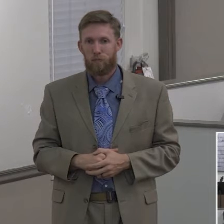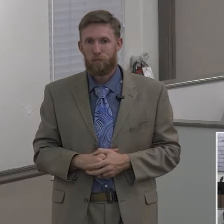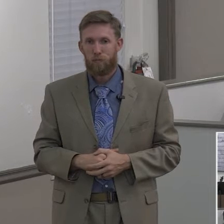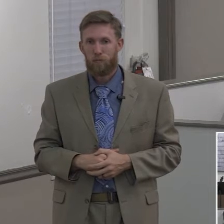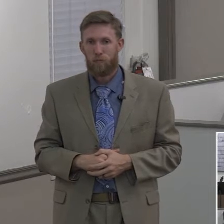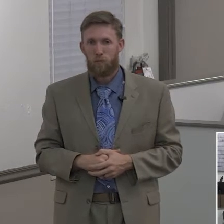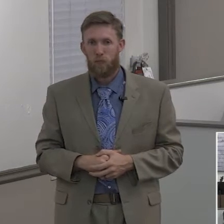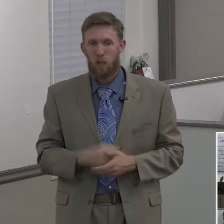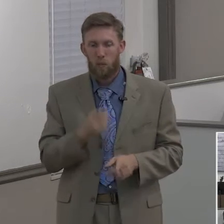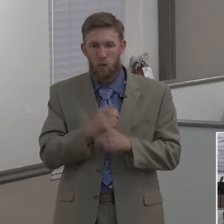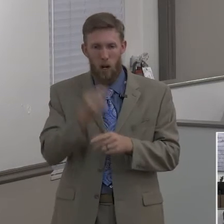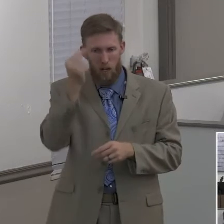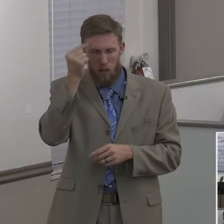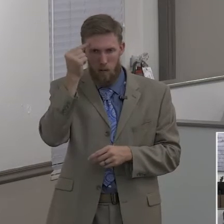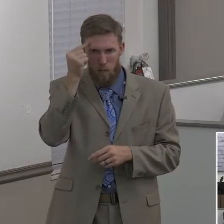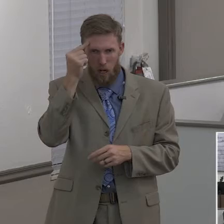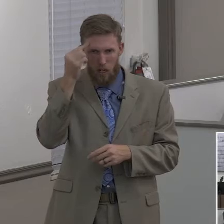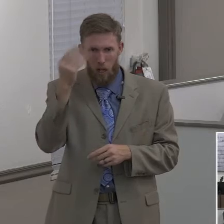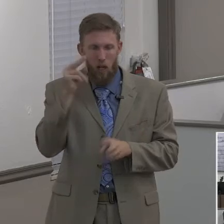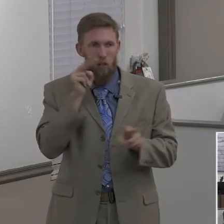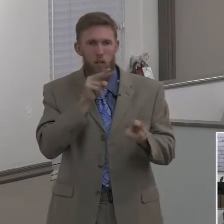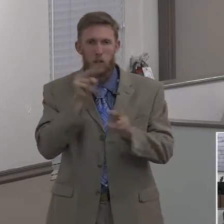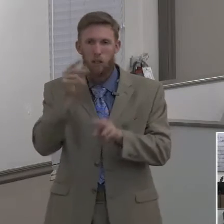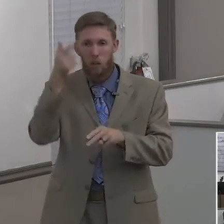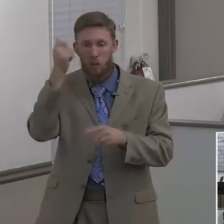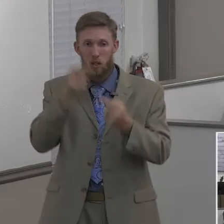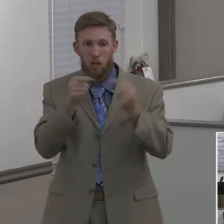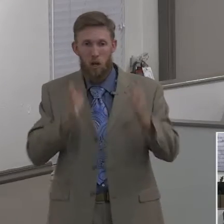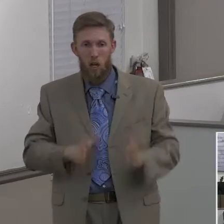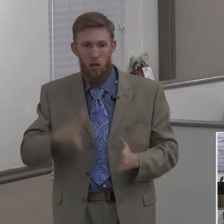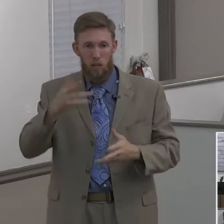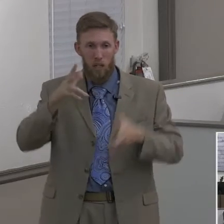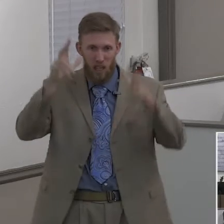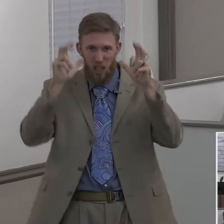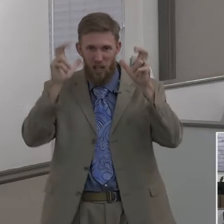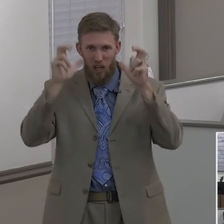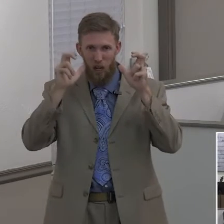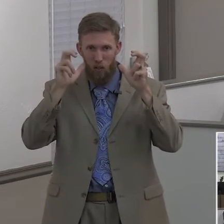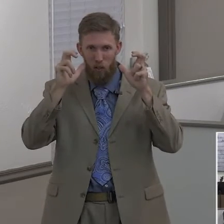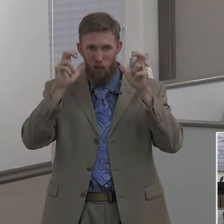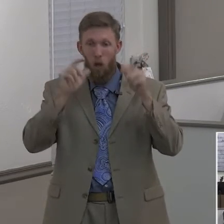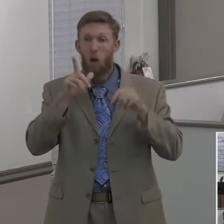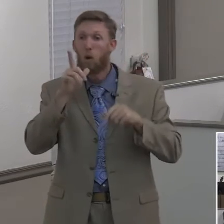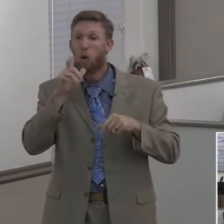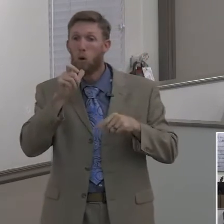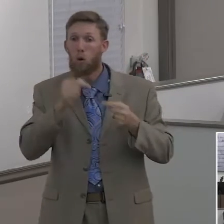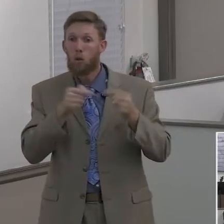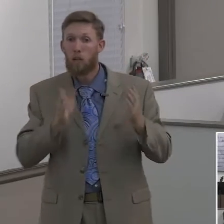Be sober, be vigilant, because your adversary, the devil. Whose adversary?